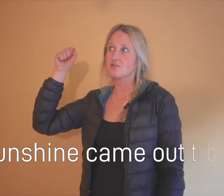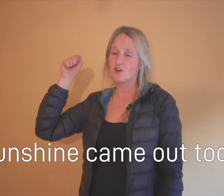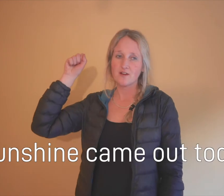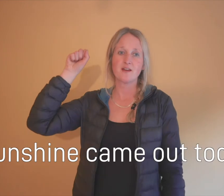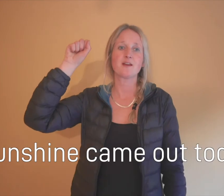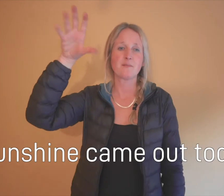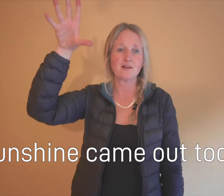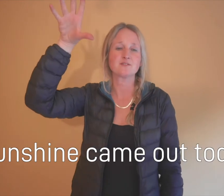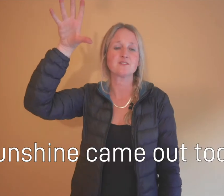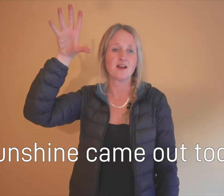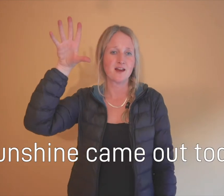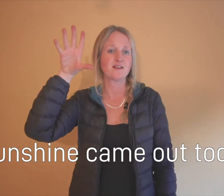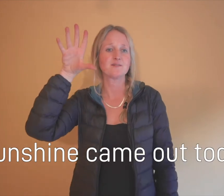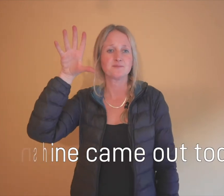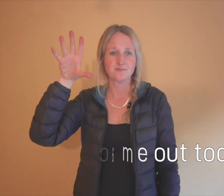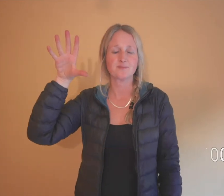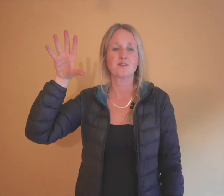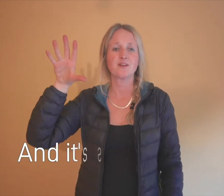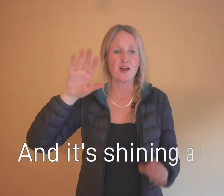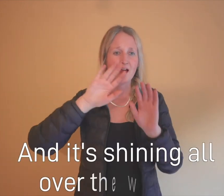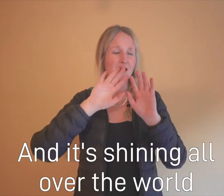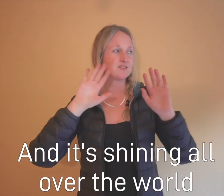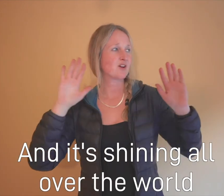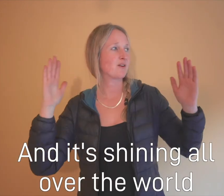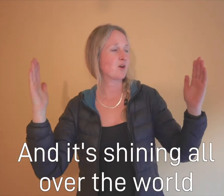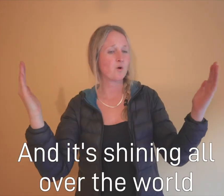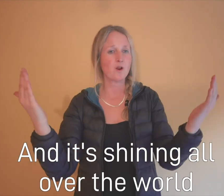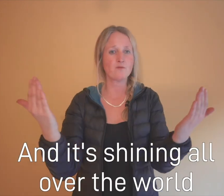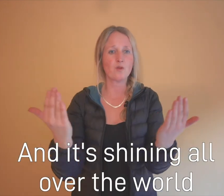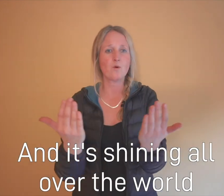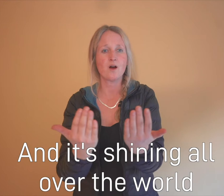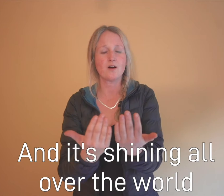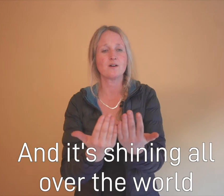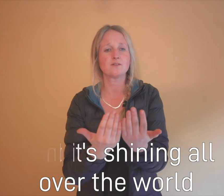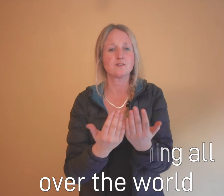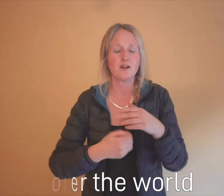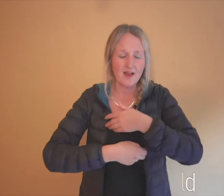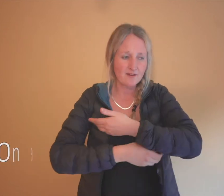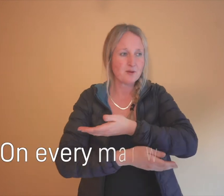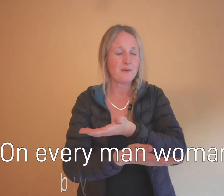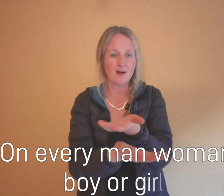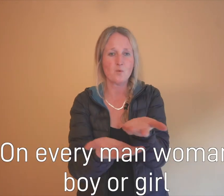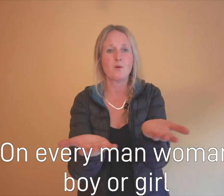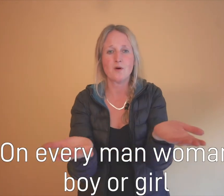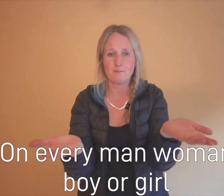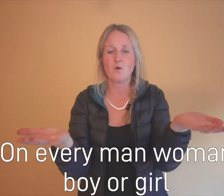Sunshine came out today, and it's shining all over the world, on every man, woman, boy